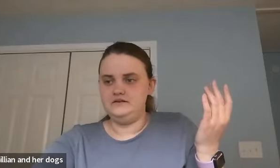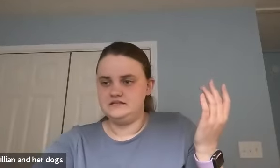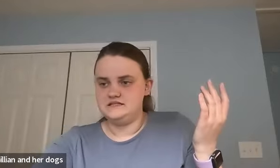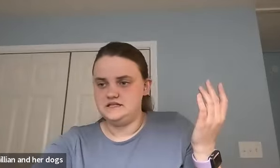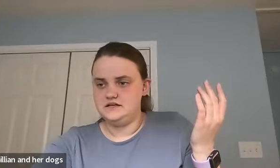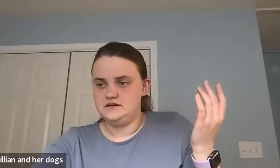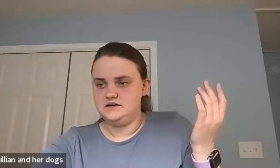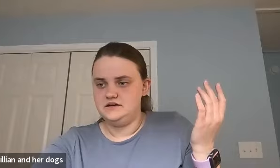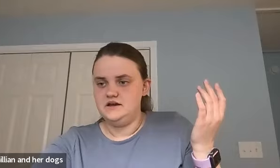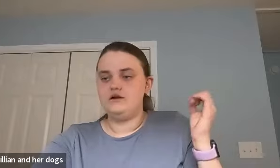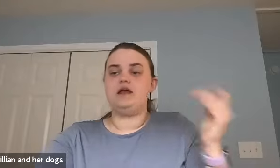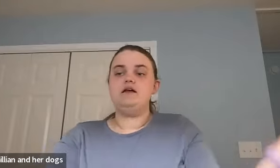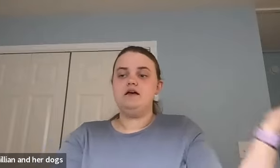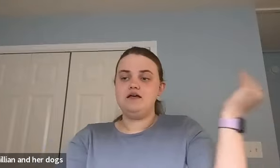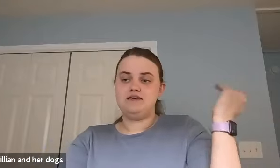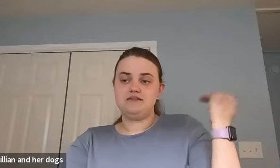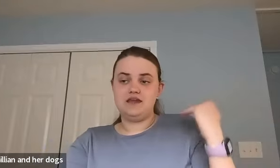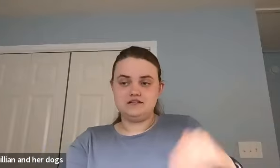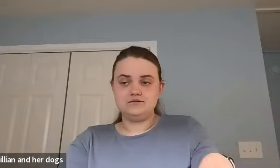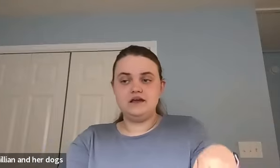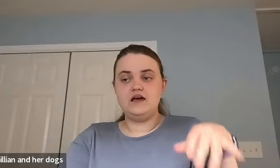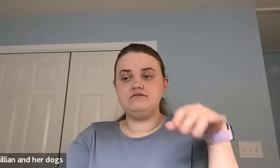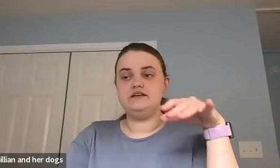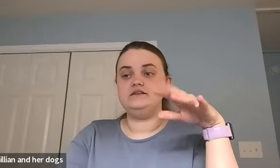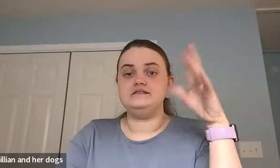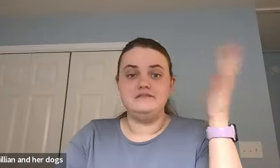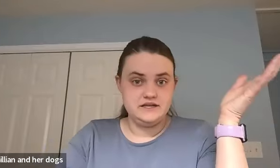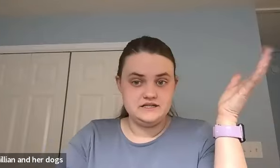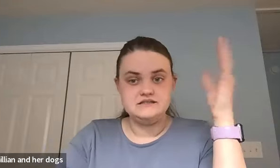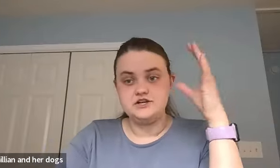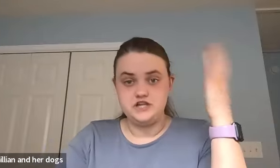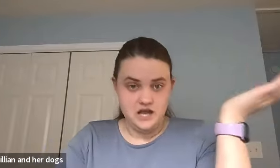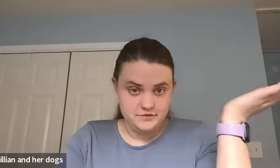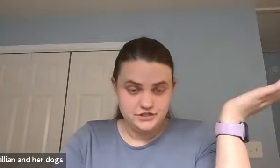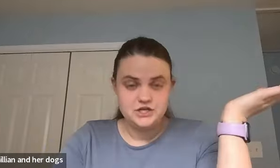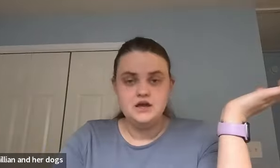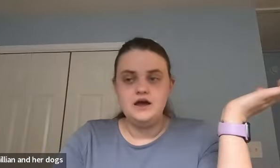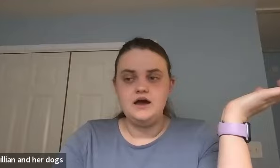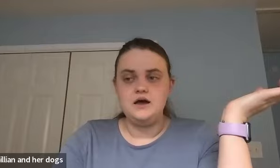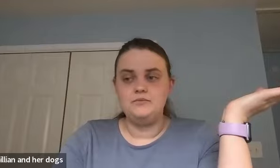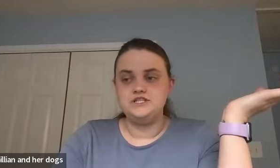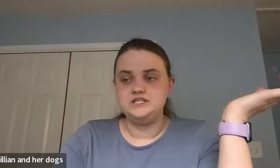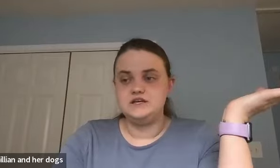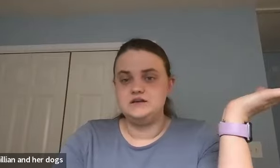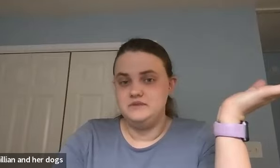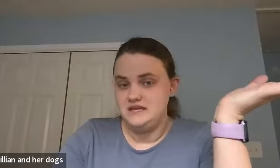Let's see. Okay, then the next one I have is lettuce / cabbage, which is gonna